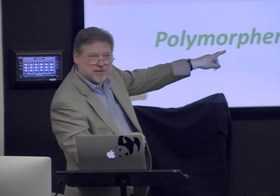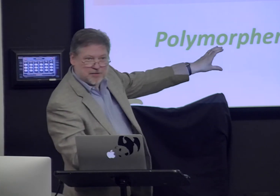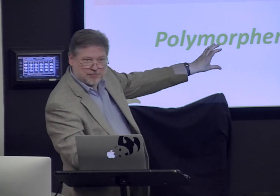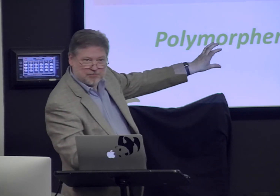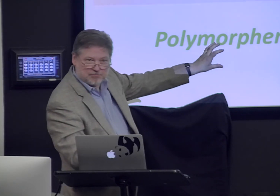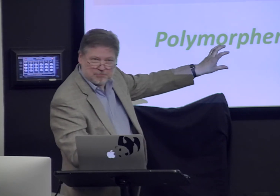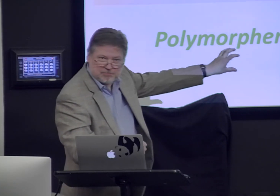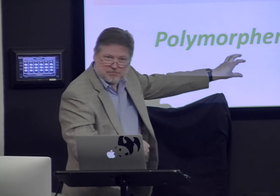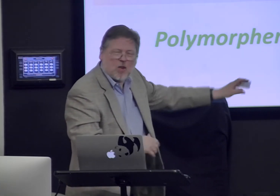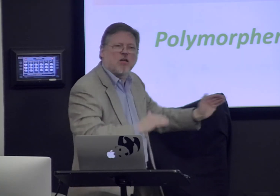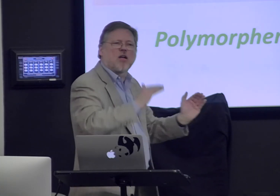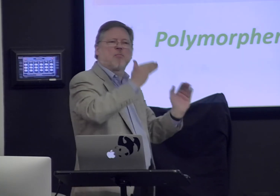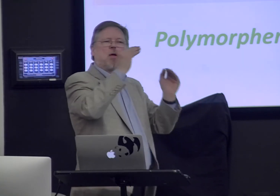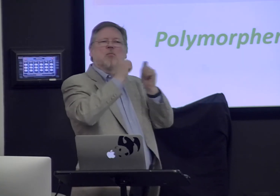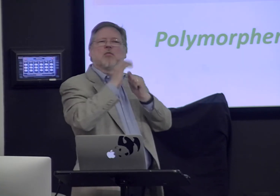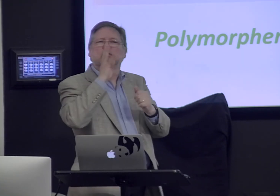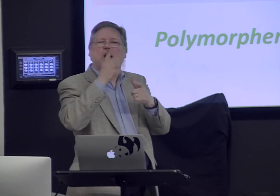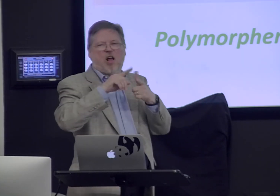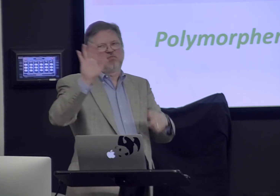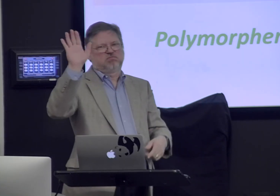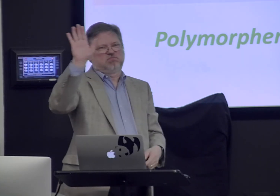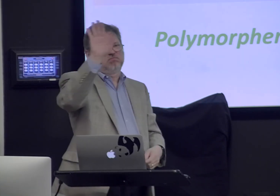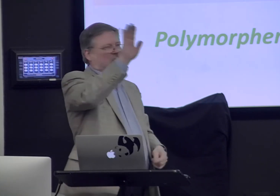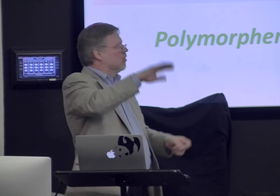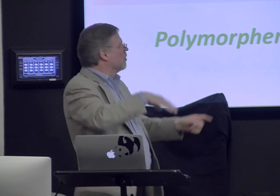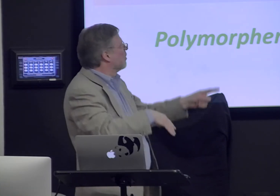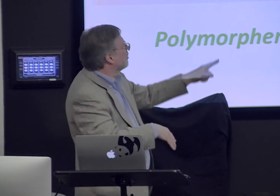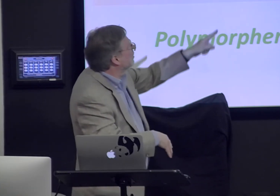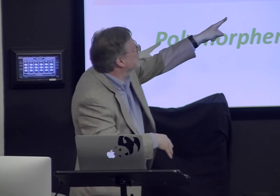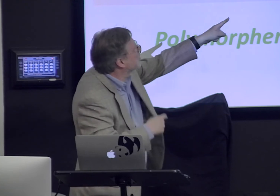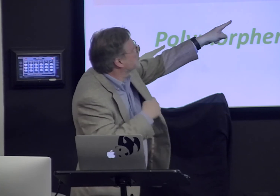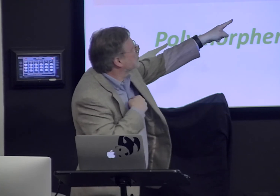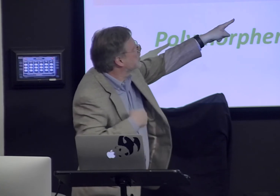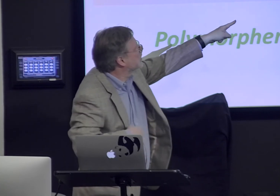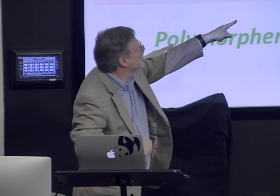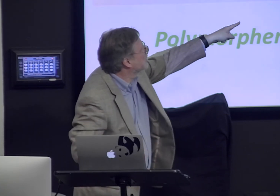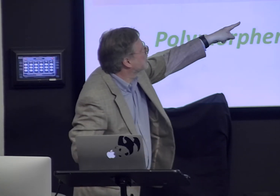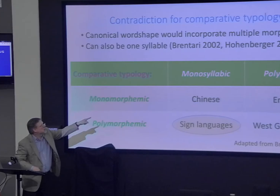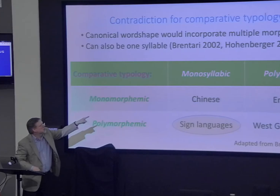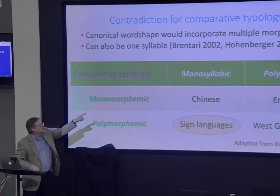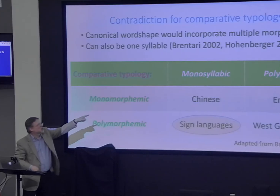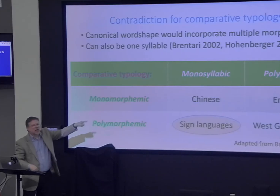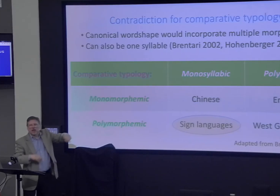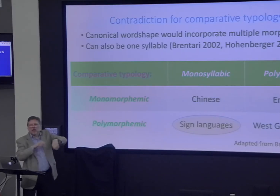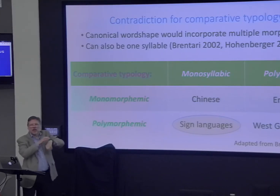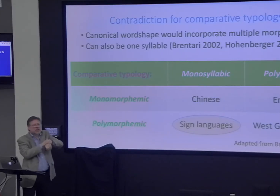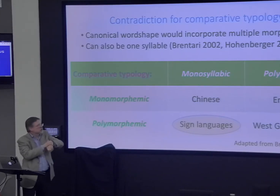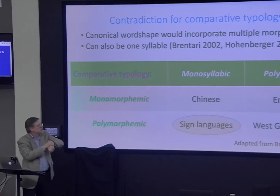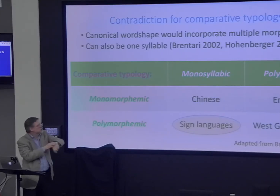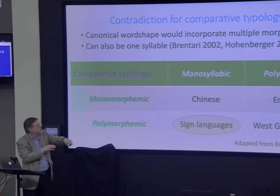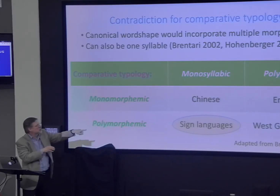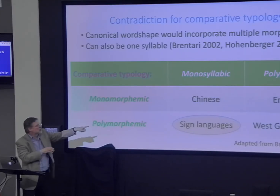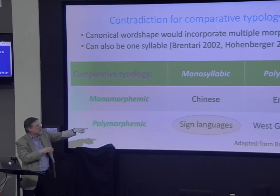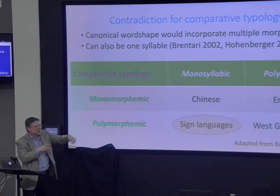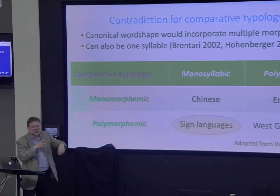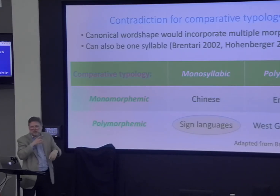leads to the assumption that all sign languages would be monosyllabic and simultaneous,